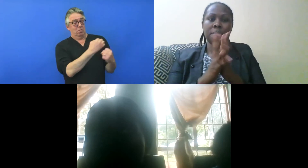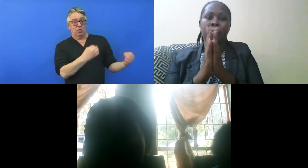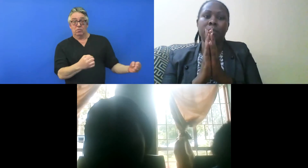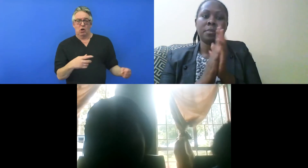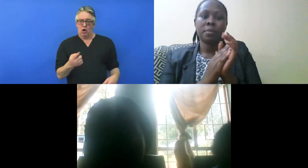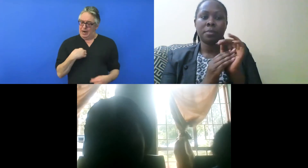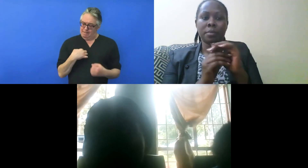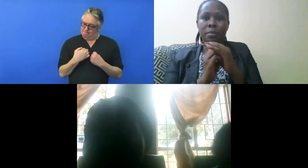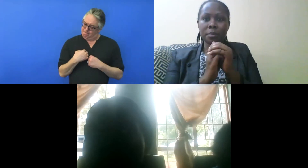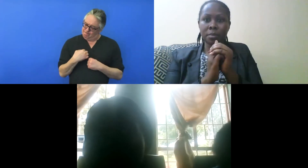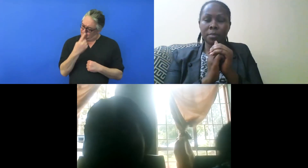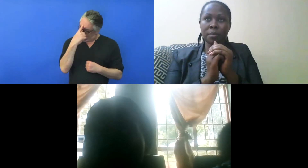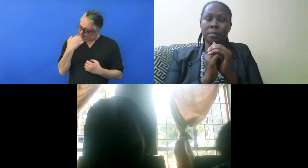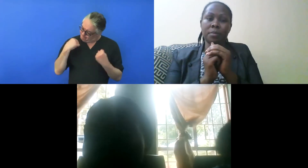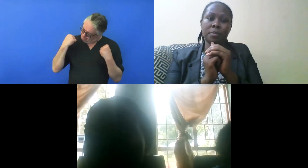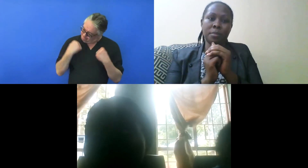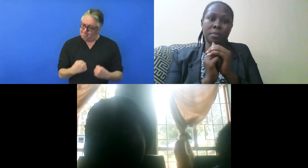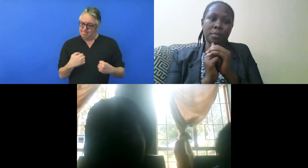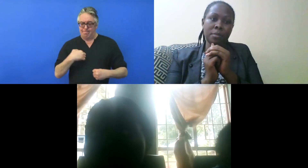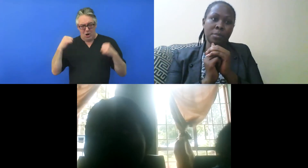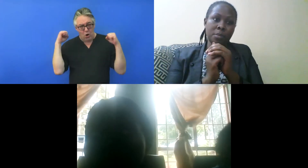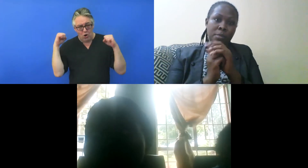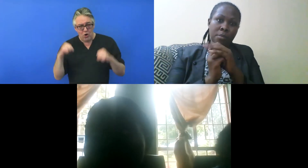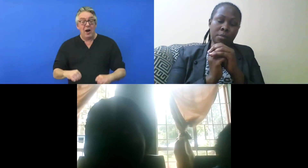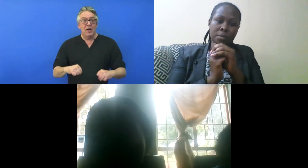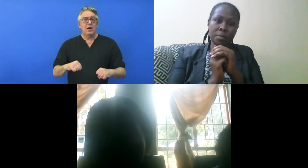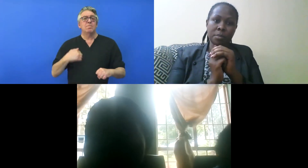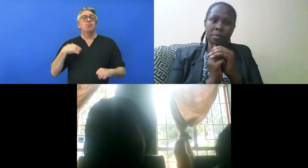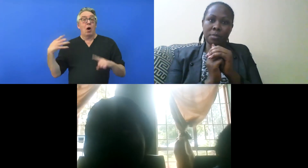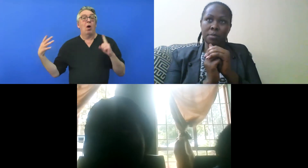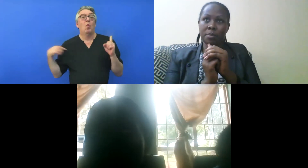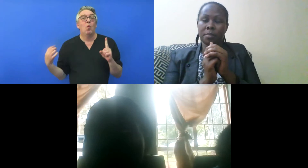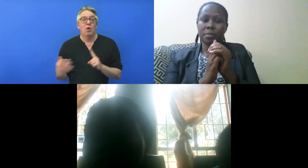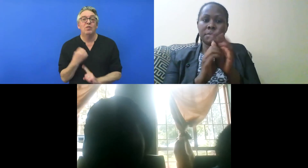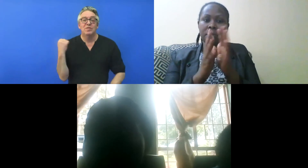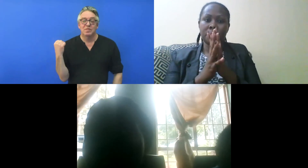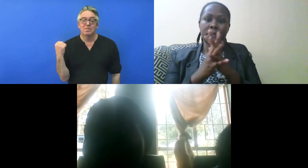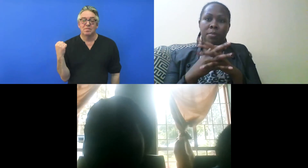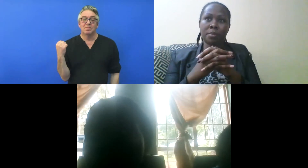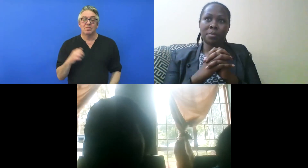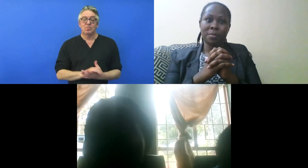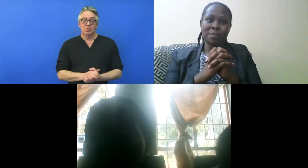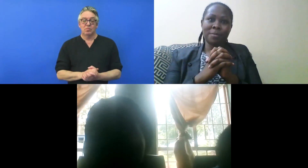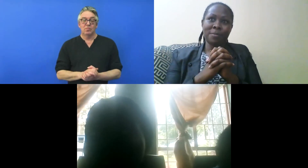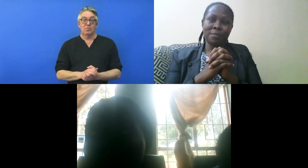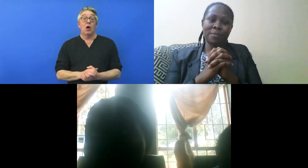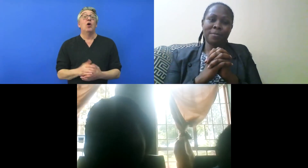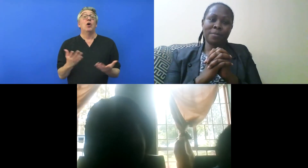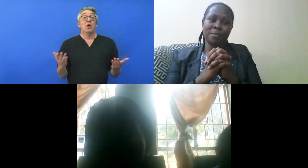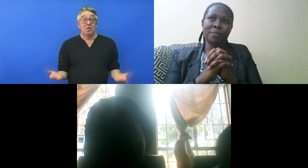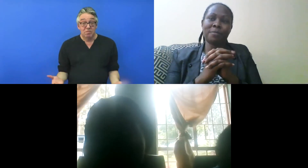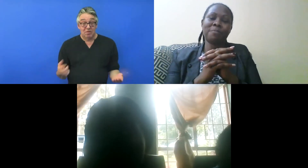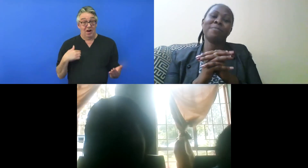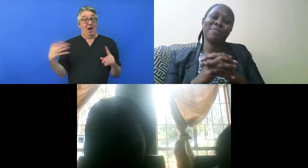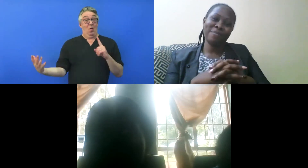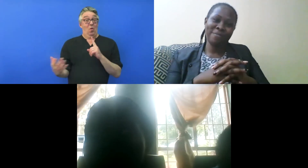I'll make it, I'll manage this, and I'll win. So the fortunate part is that I won that election